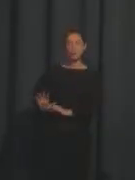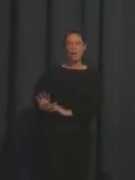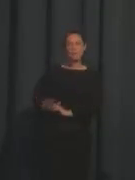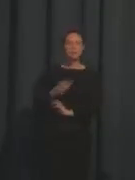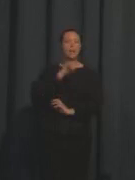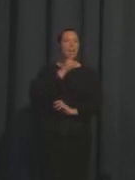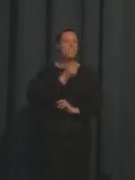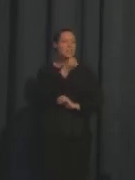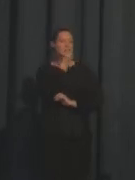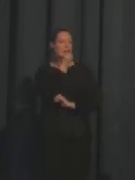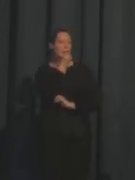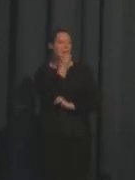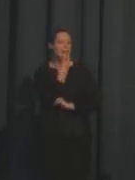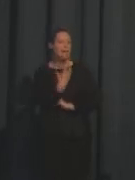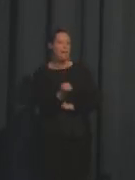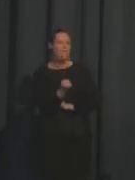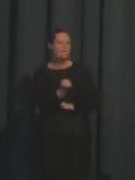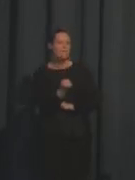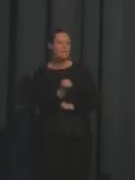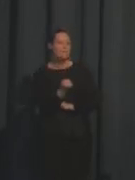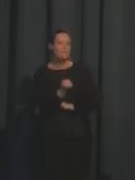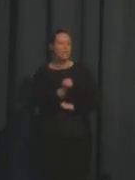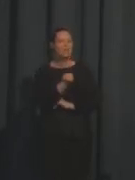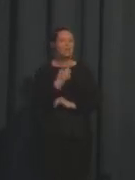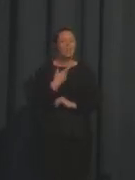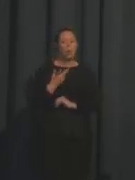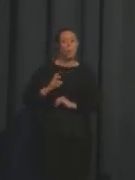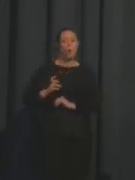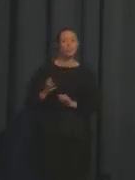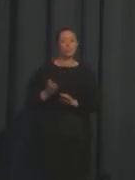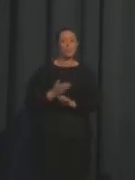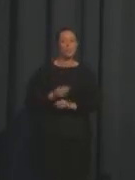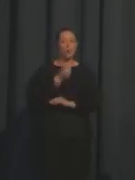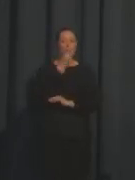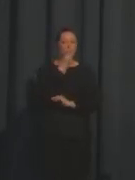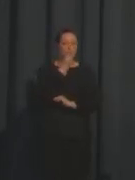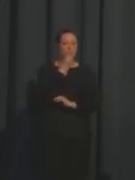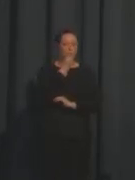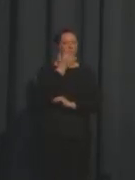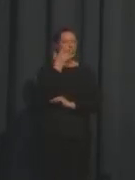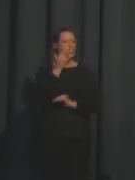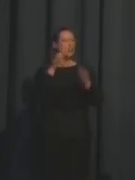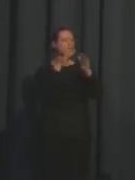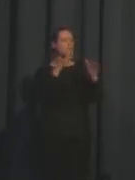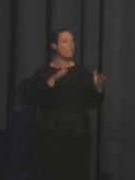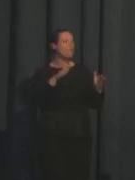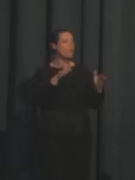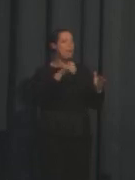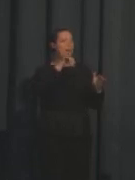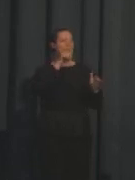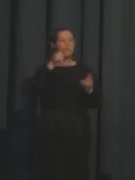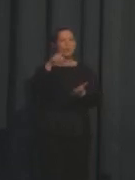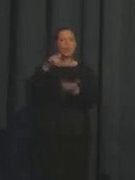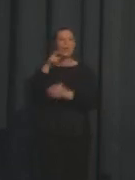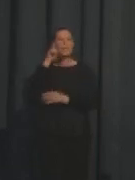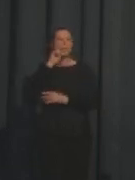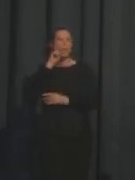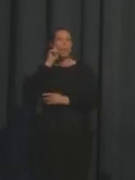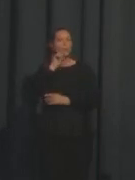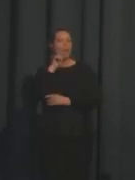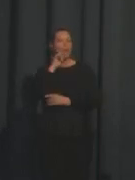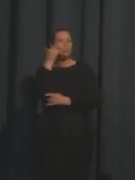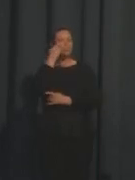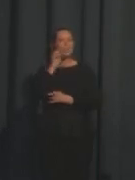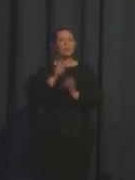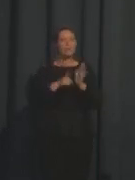outside. And checking if you do use roof water that your roof doesn't have lead head nails if you're collecting that for drinking water.